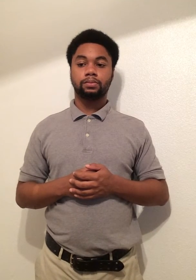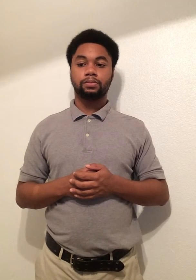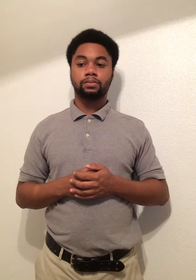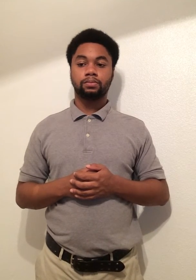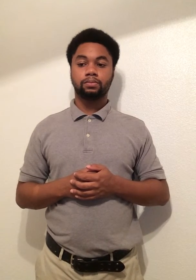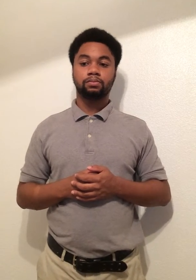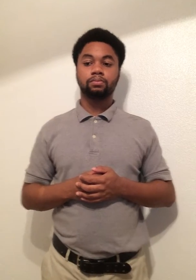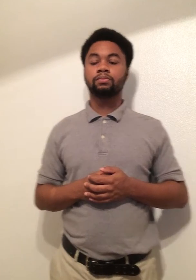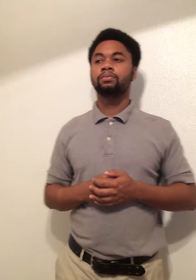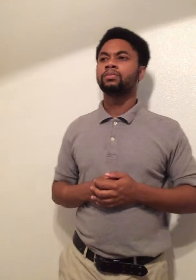What do we do with 4?